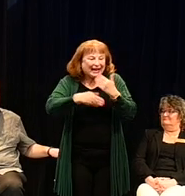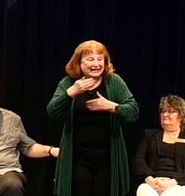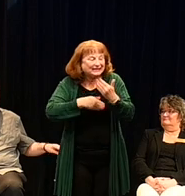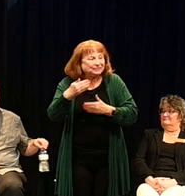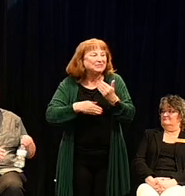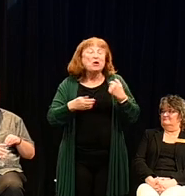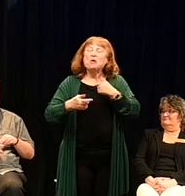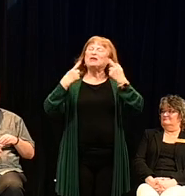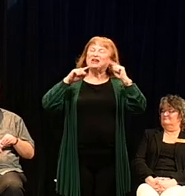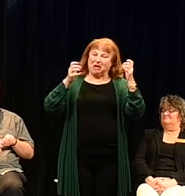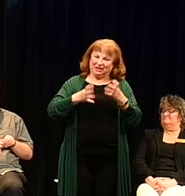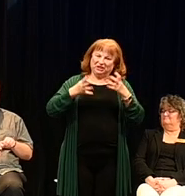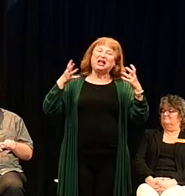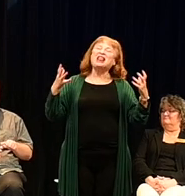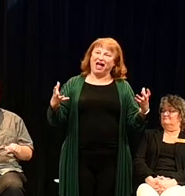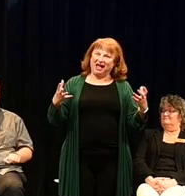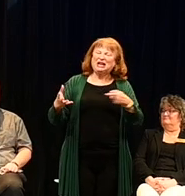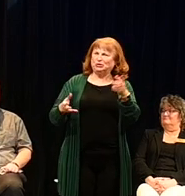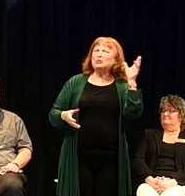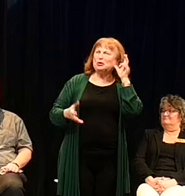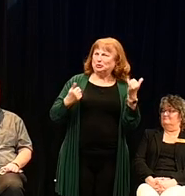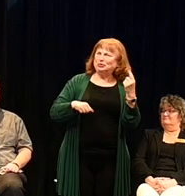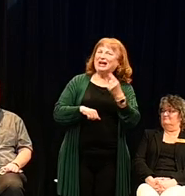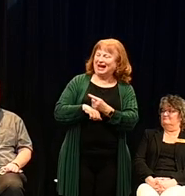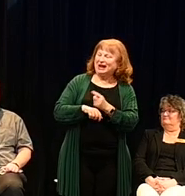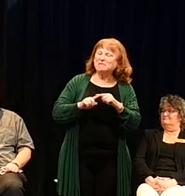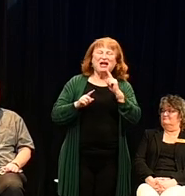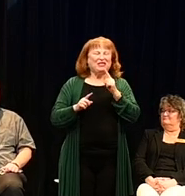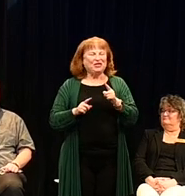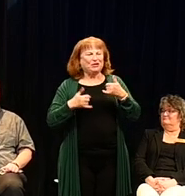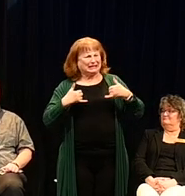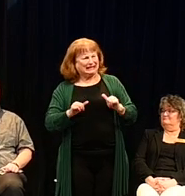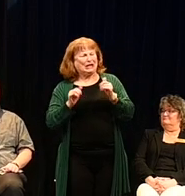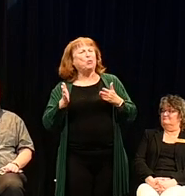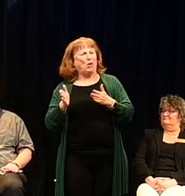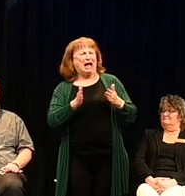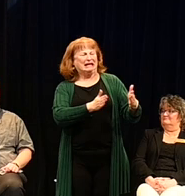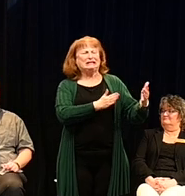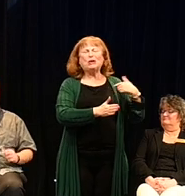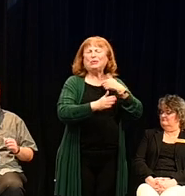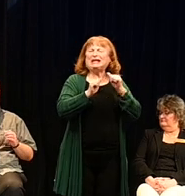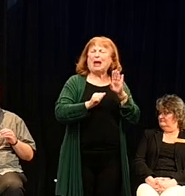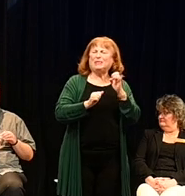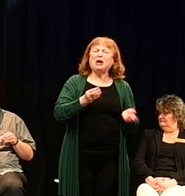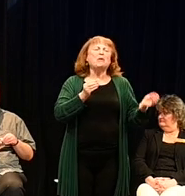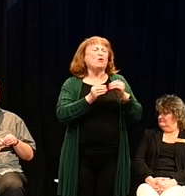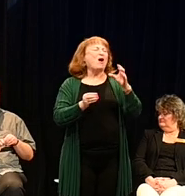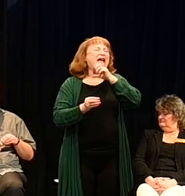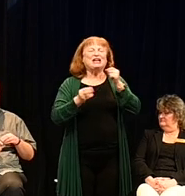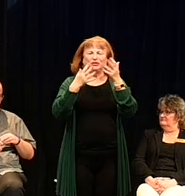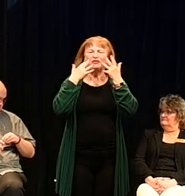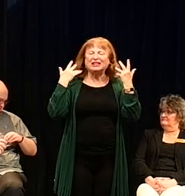have accomplished a lot, as you've heard today, but there are still ways that we can be more